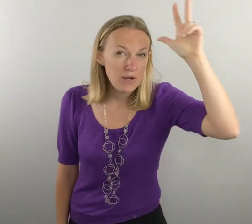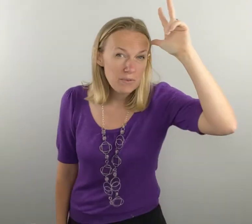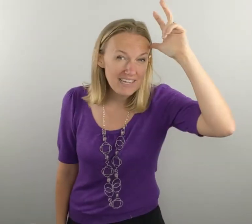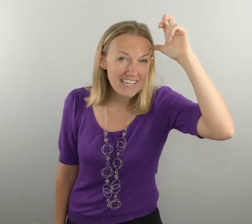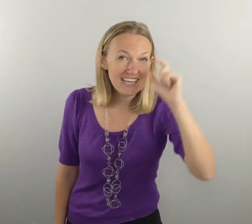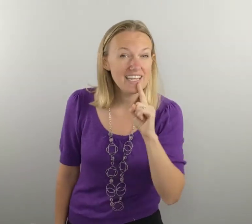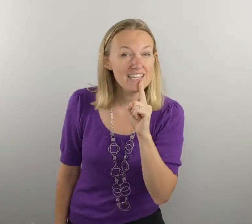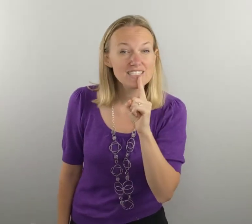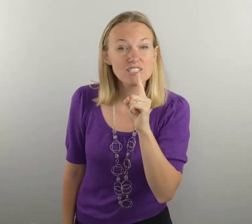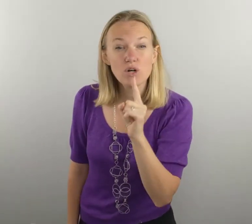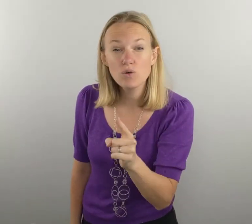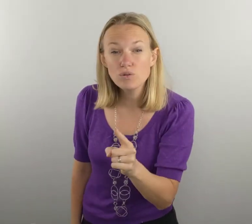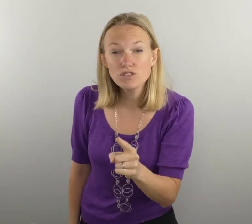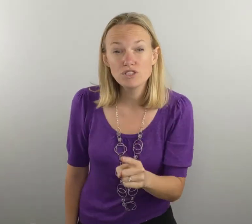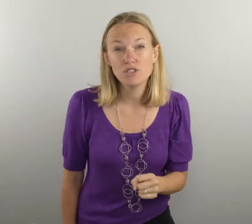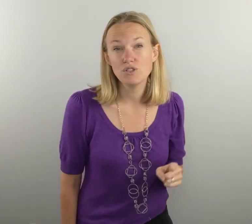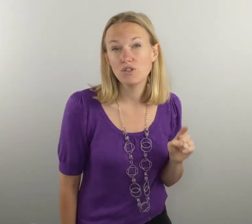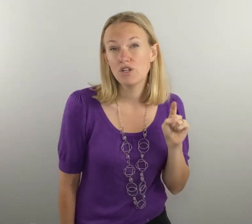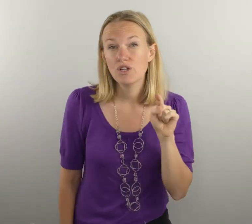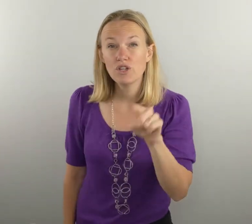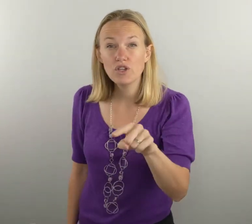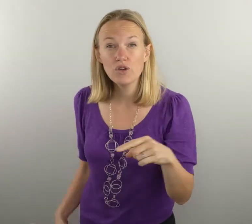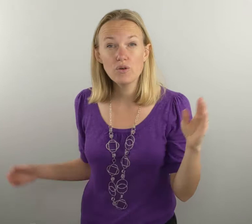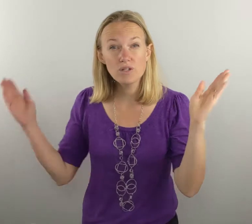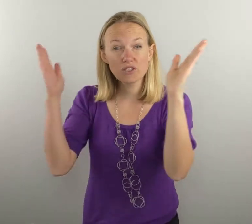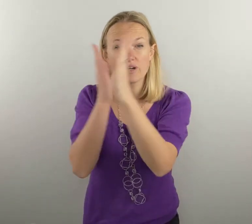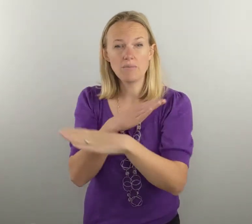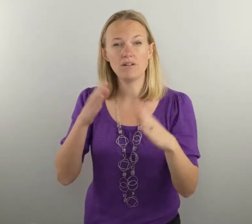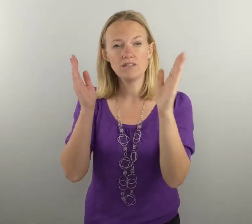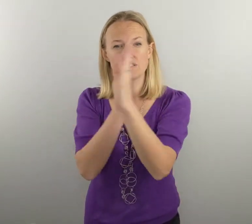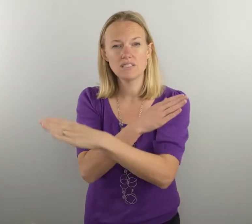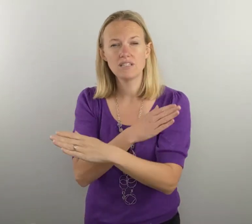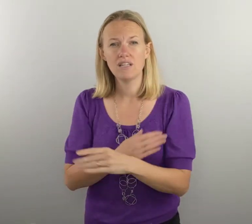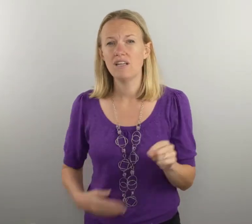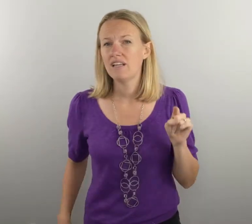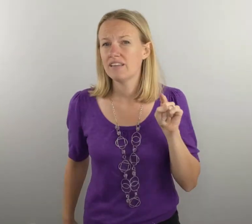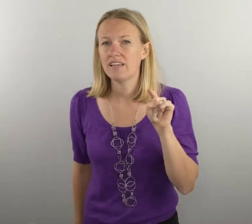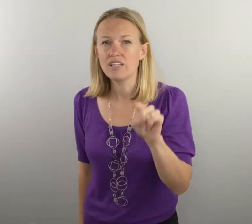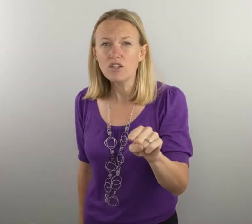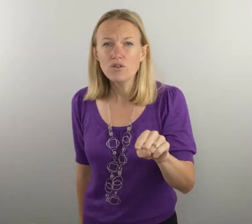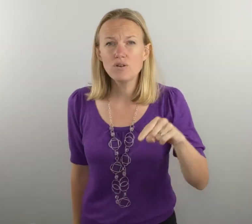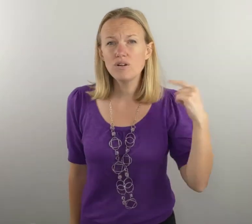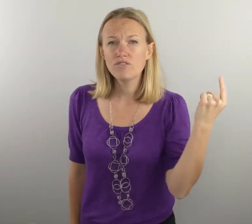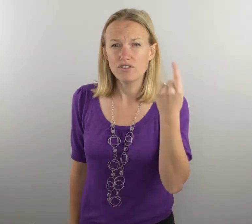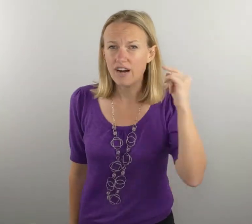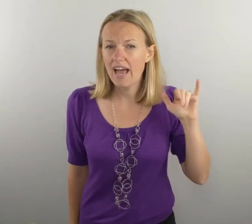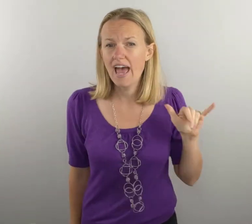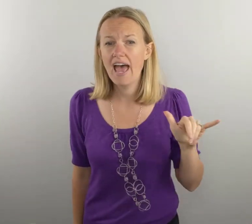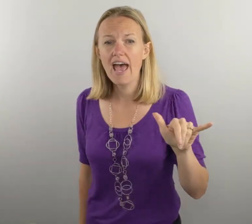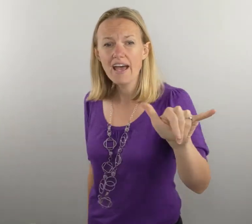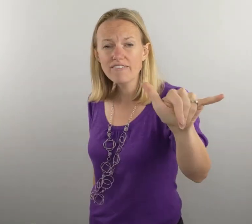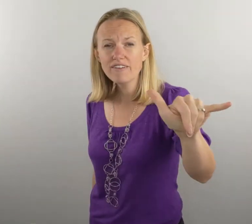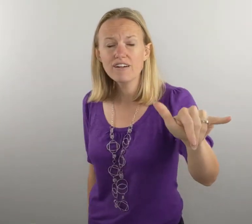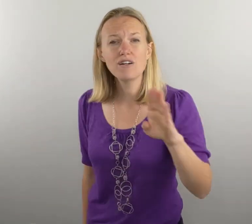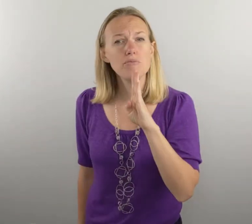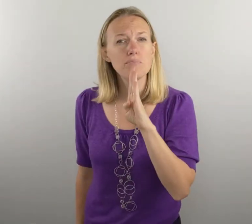When he told you you were troubled, that you'll forever